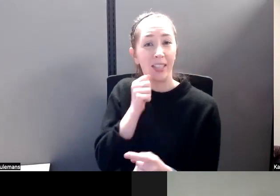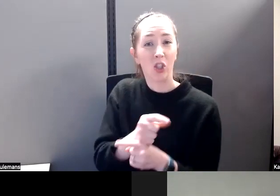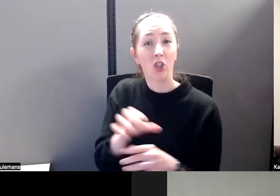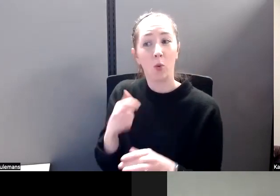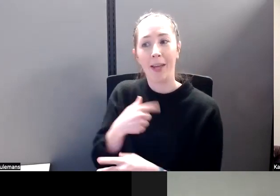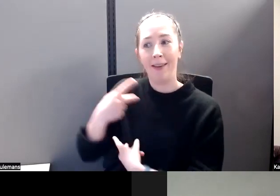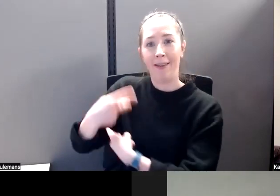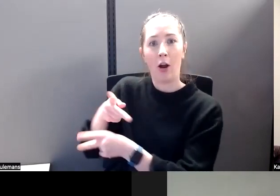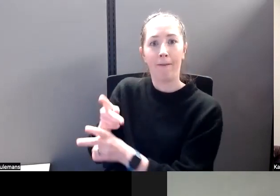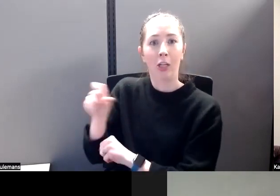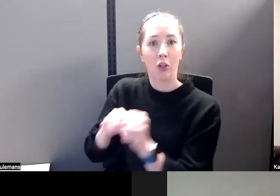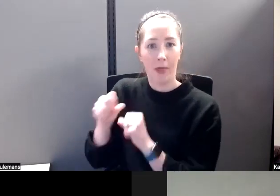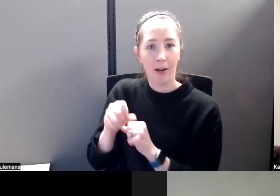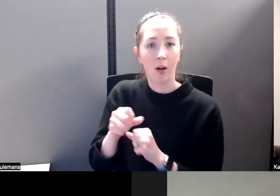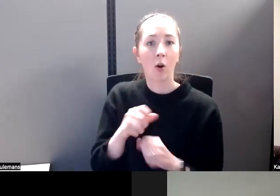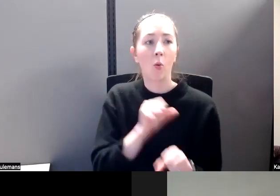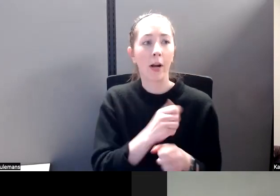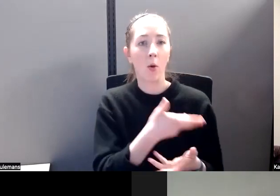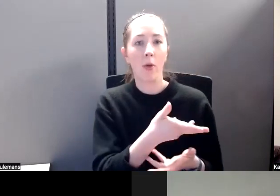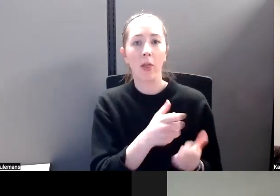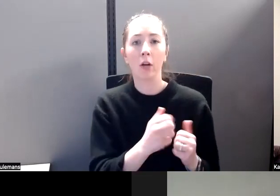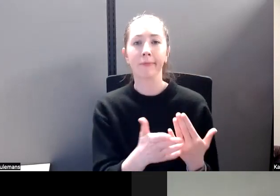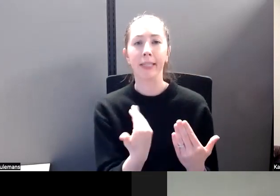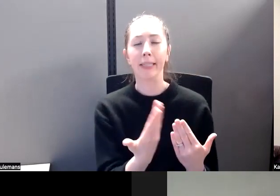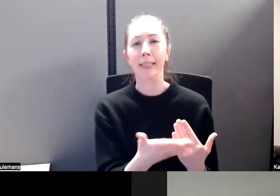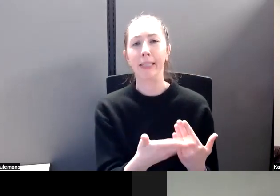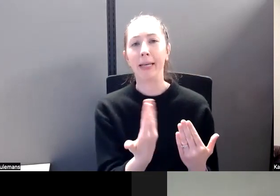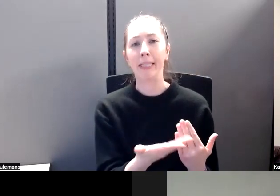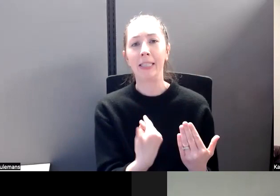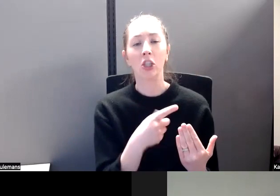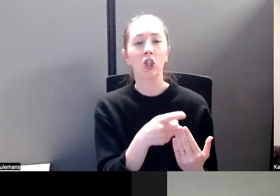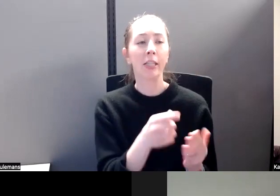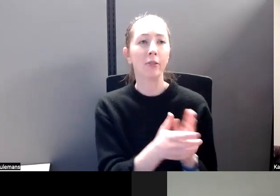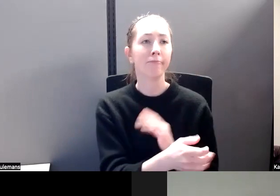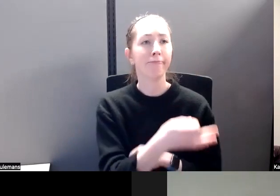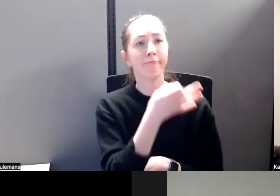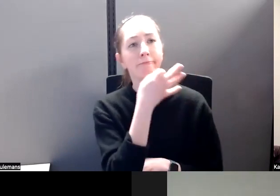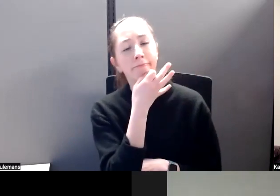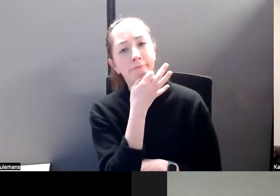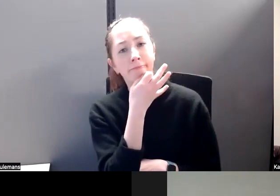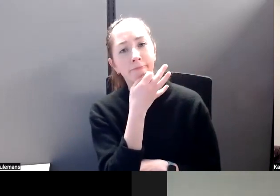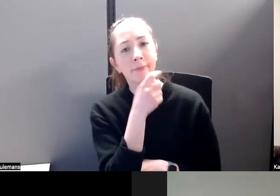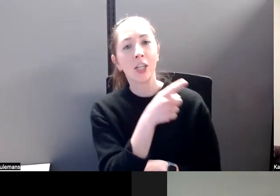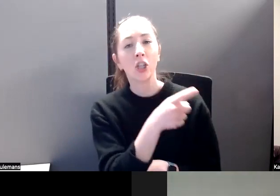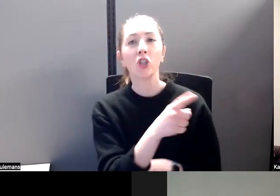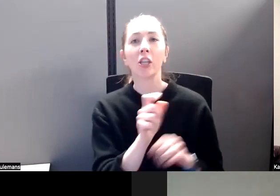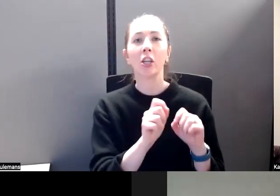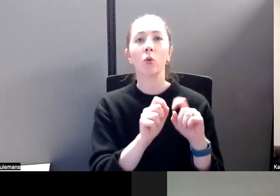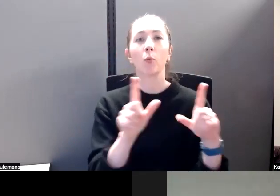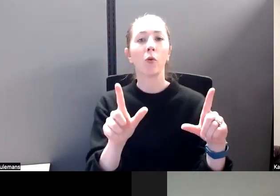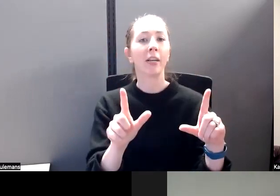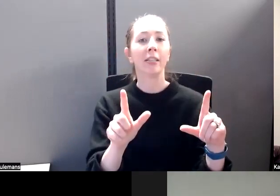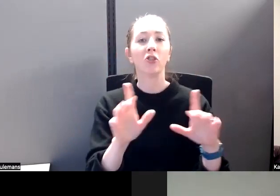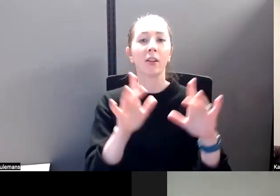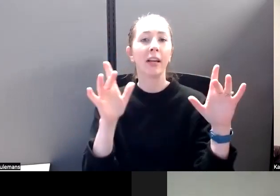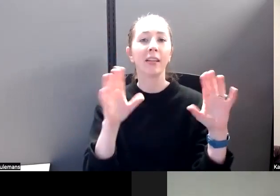know. Working with her, easy peasy pudding and pie. And she's so talented. She literally lights the screen up and it's not, nothing